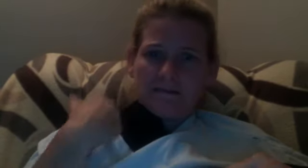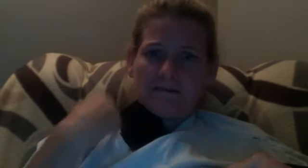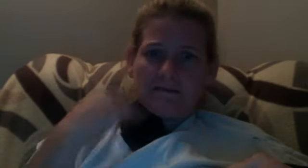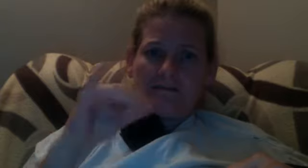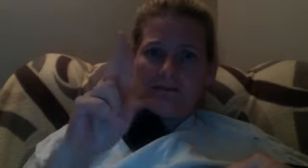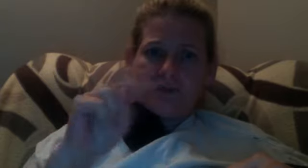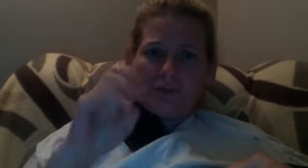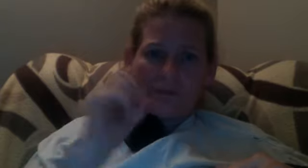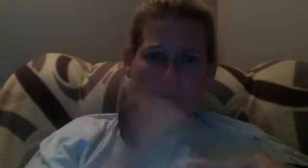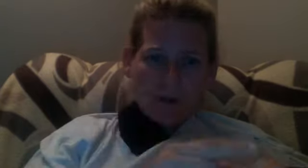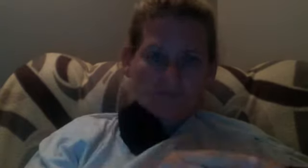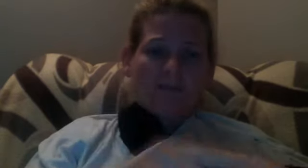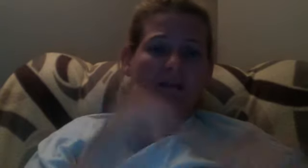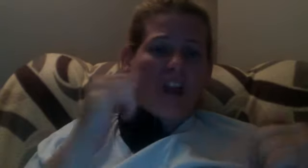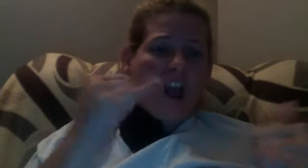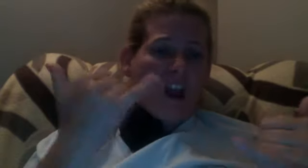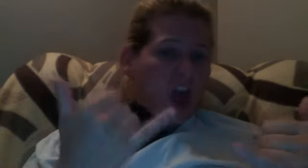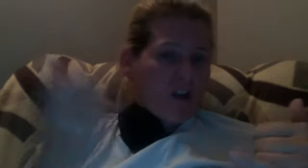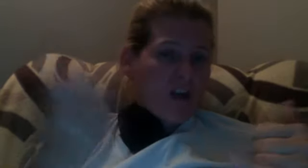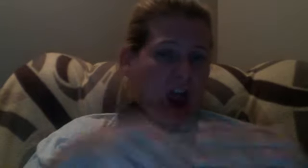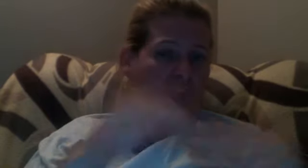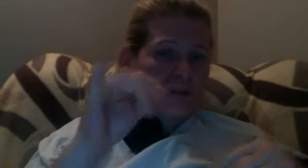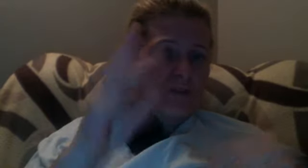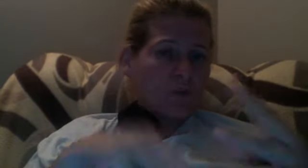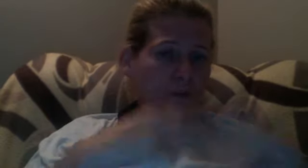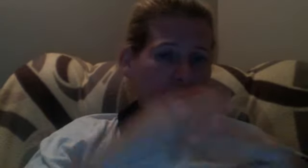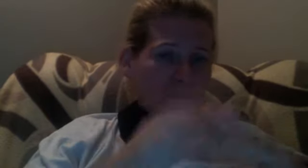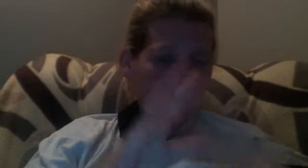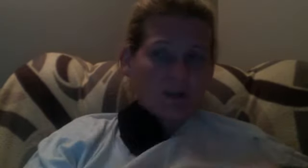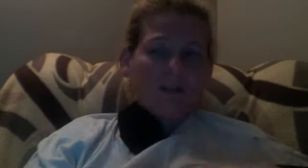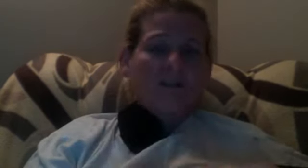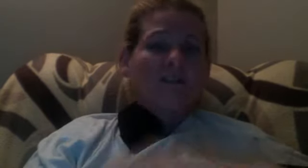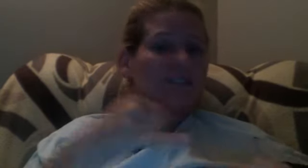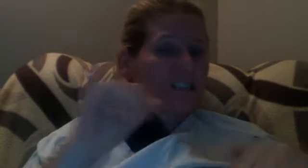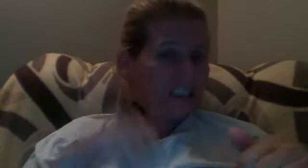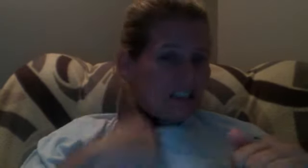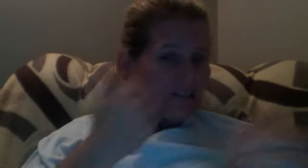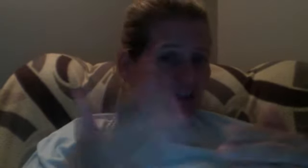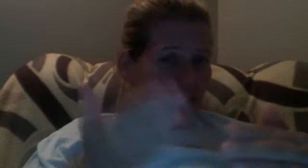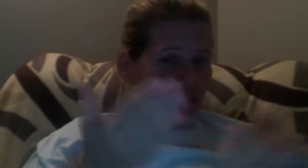worth? Realistically, I think if you put the pair together, you probably could get